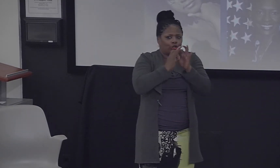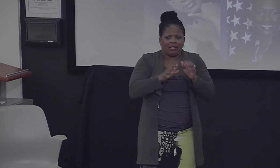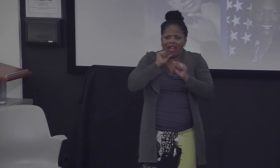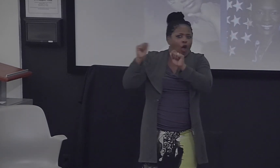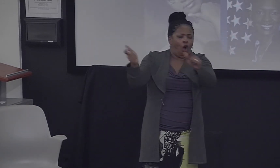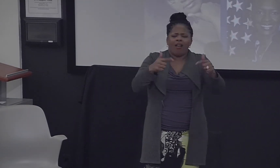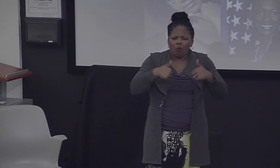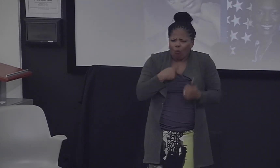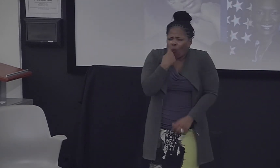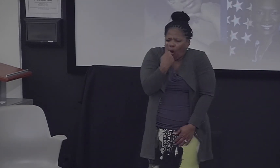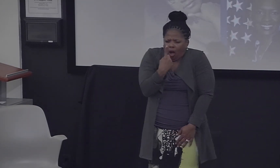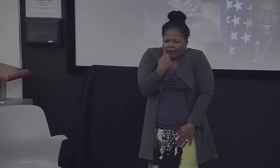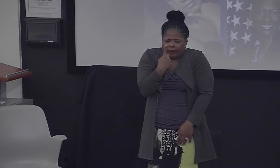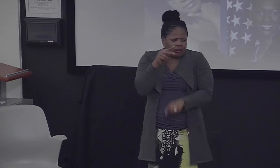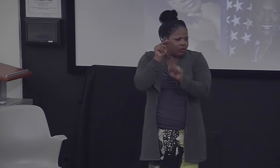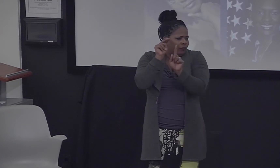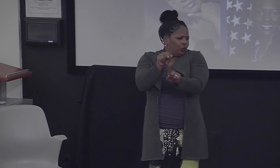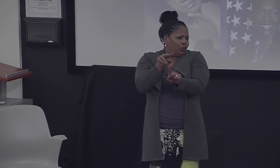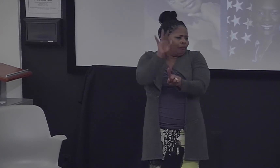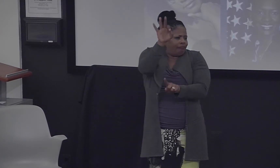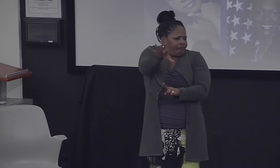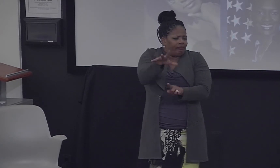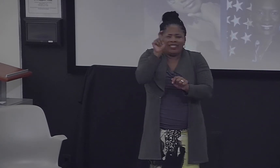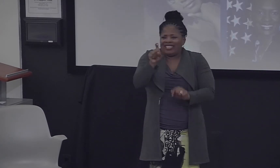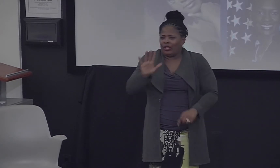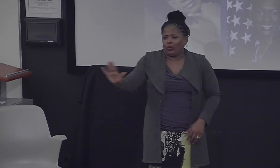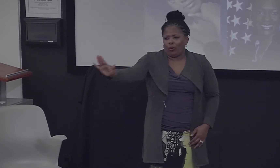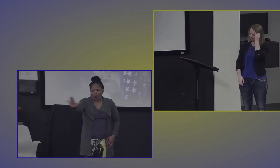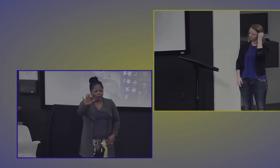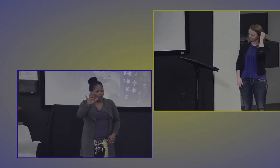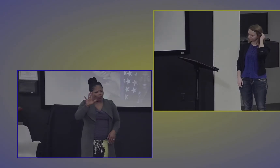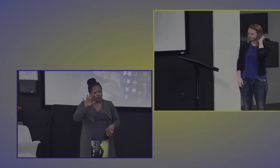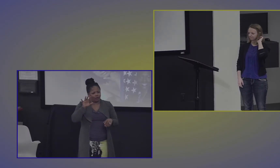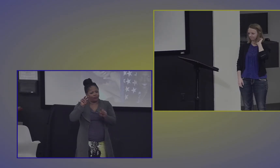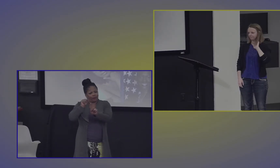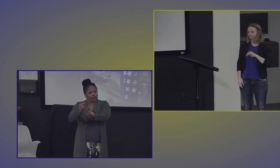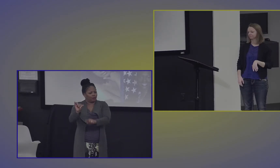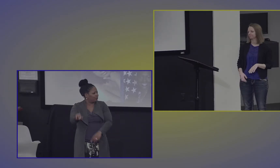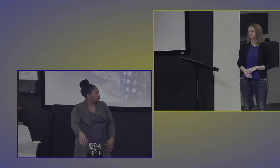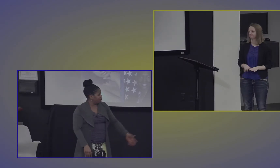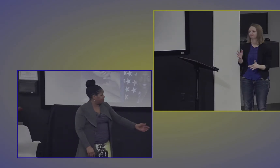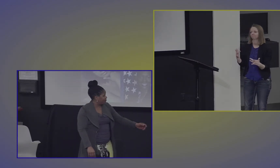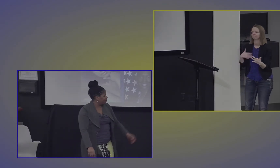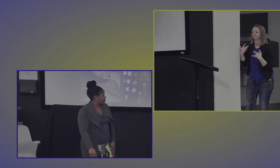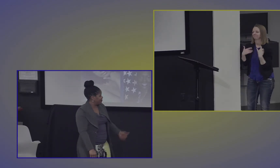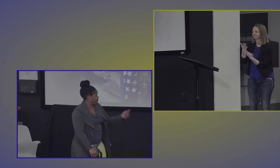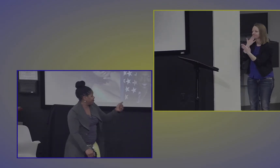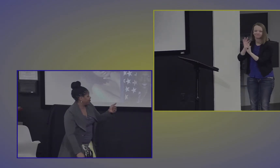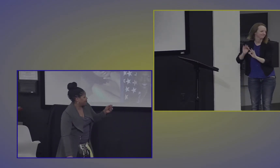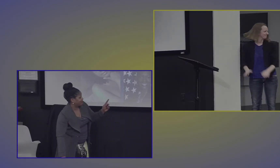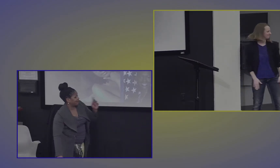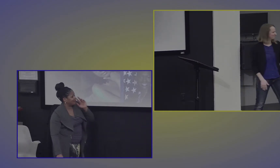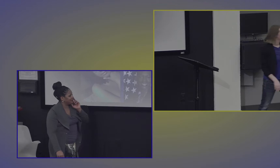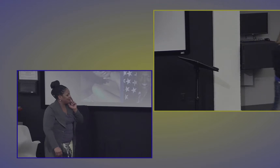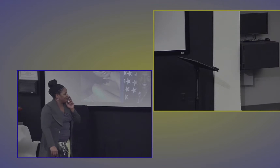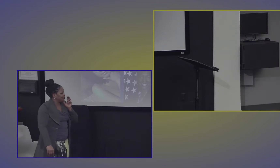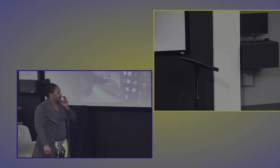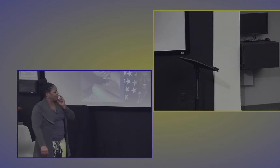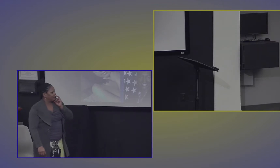And so I am a black interpreter, and then there are the whole view from different other people who are also, so it can't just bring out one person's